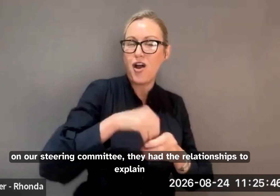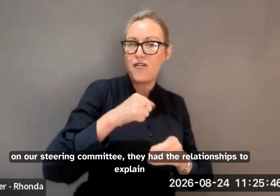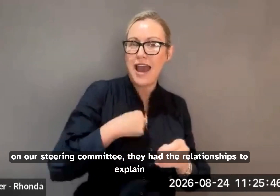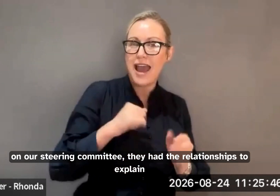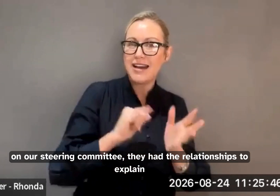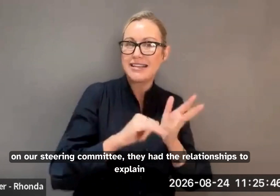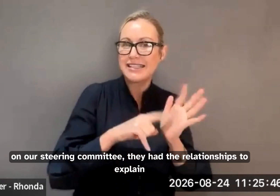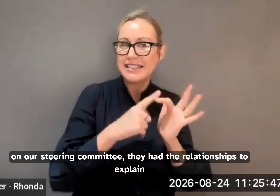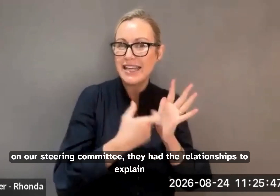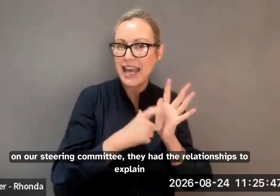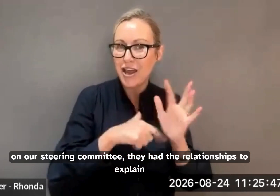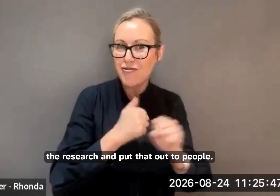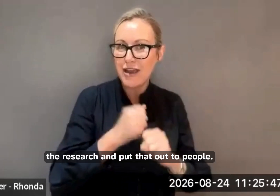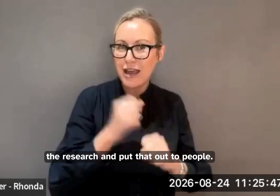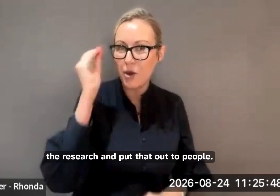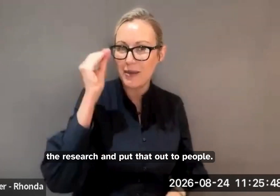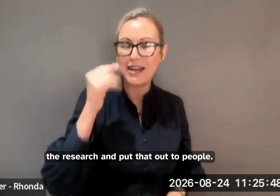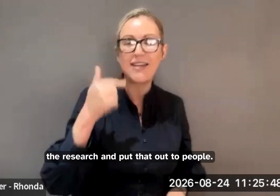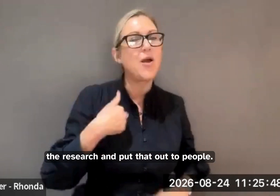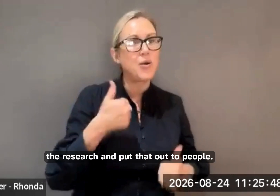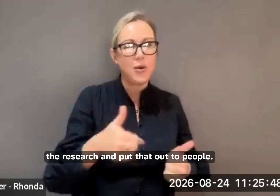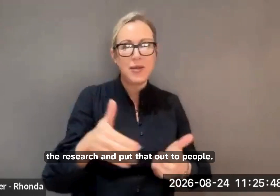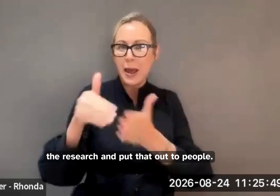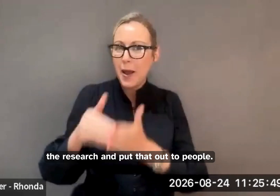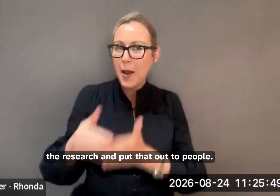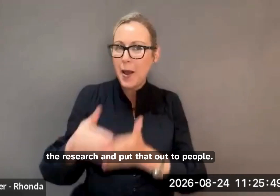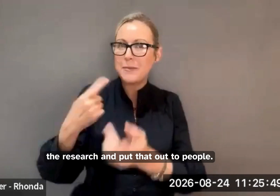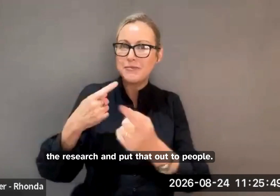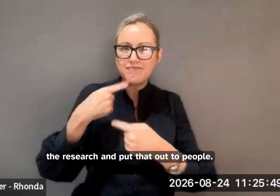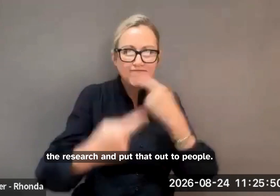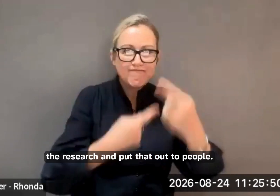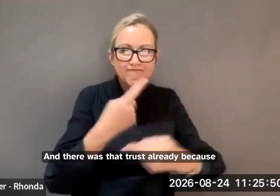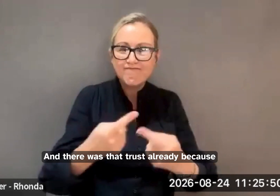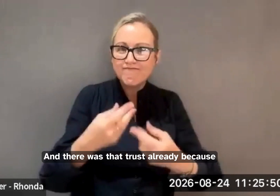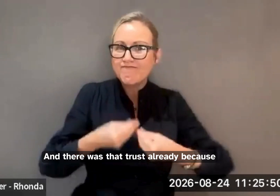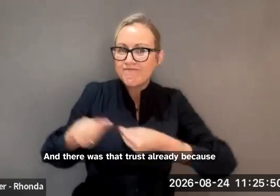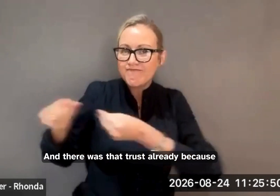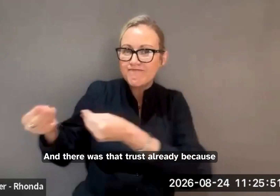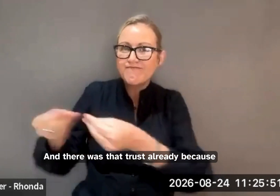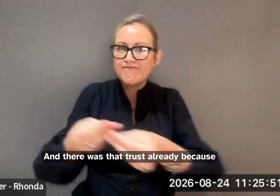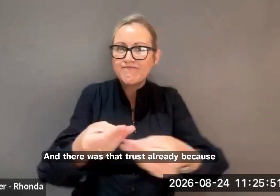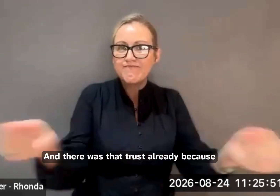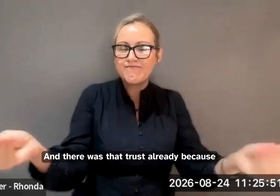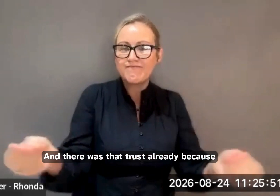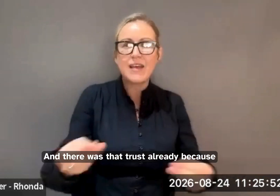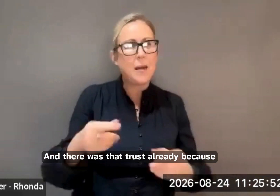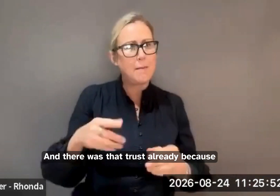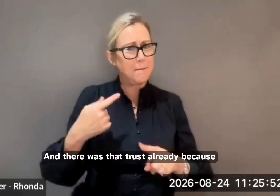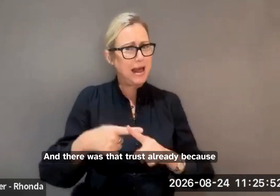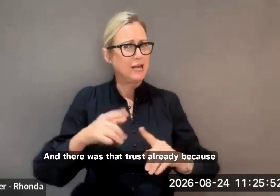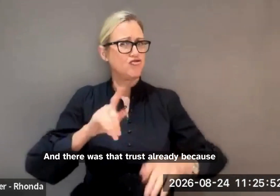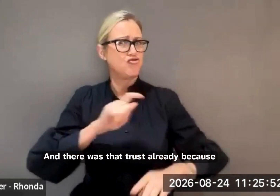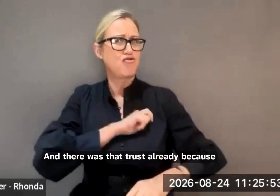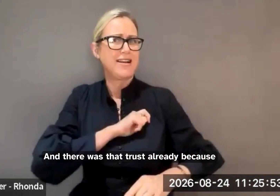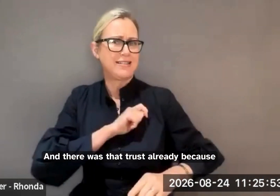had the relationships to explain the research and put that out to people. And there was that trust